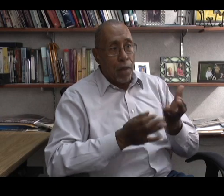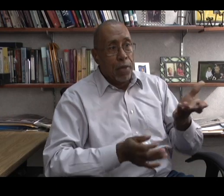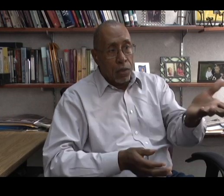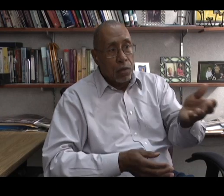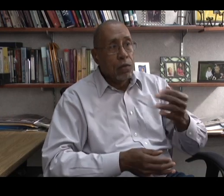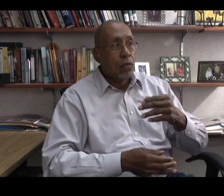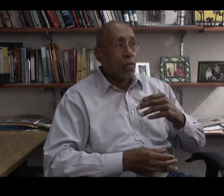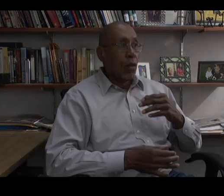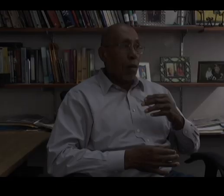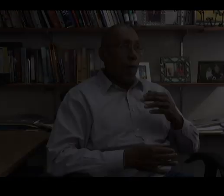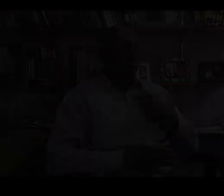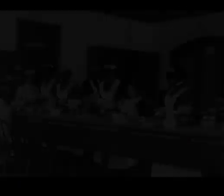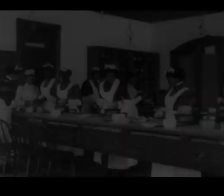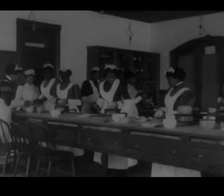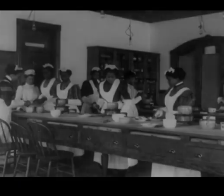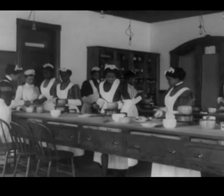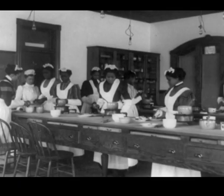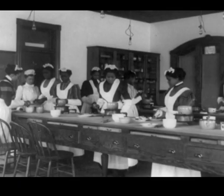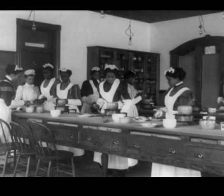They were just a working class family.